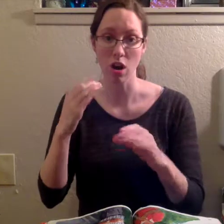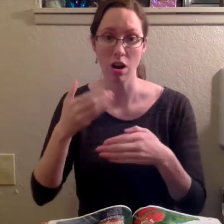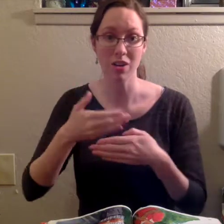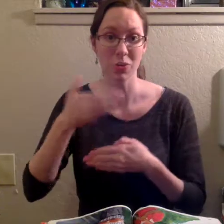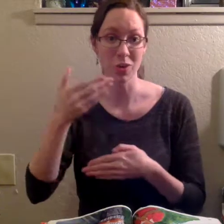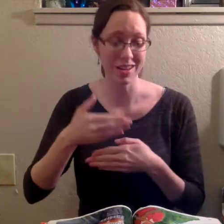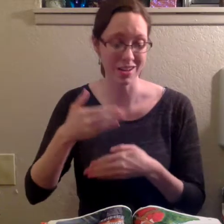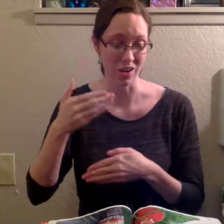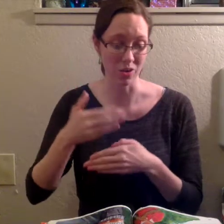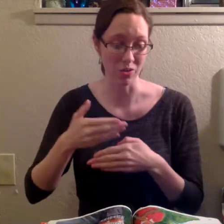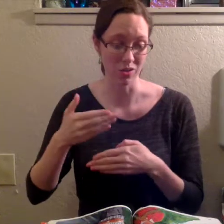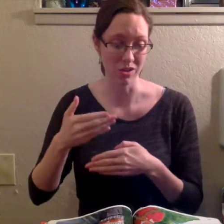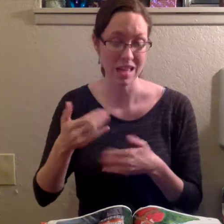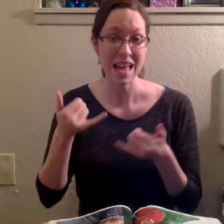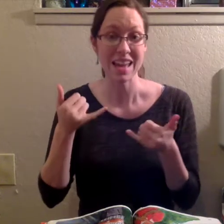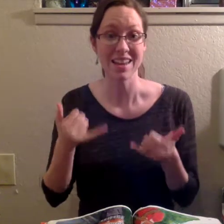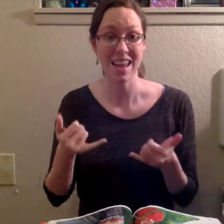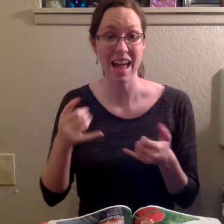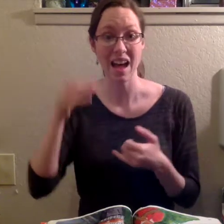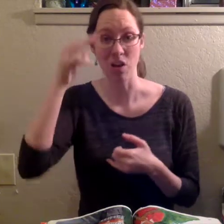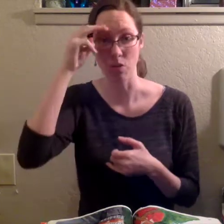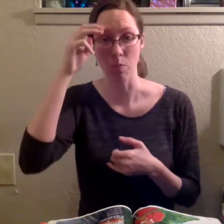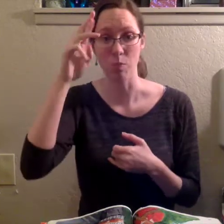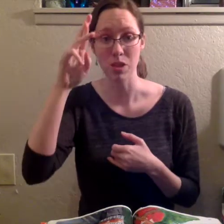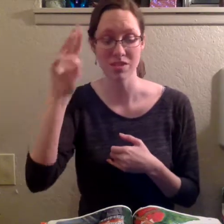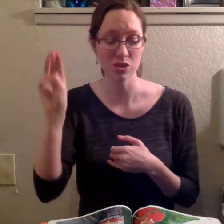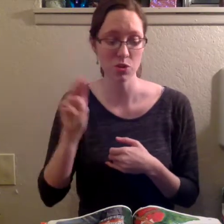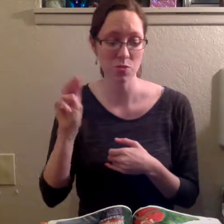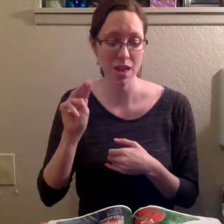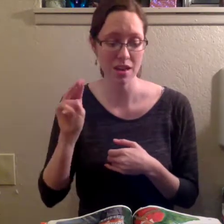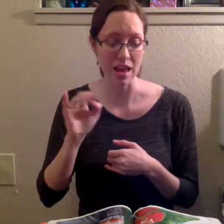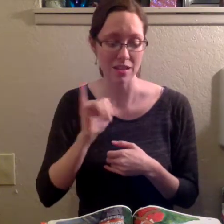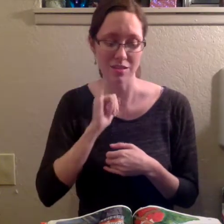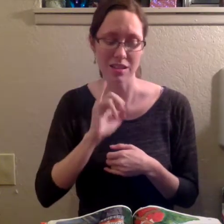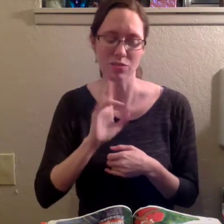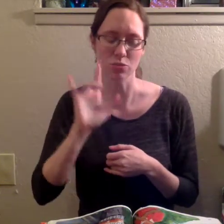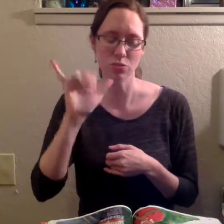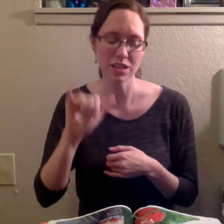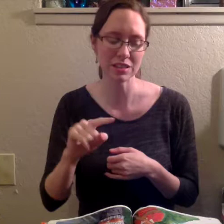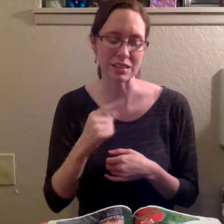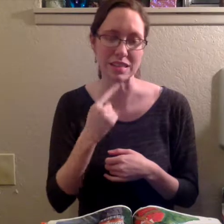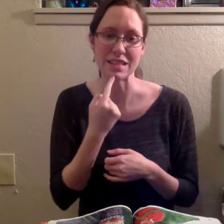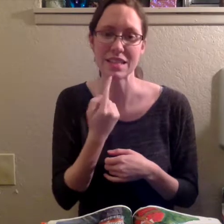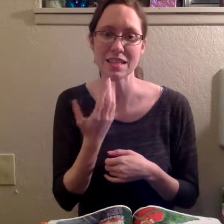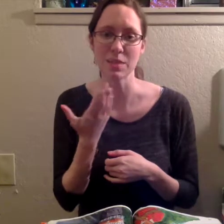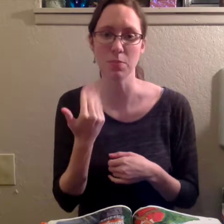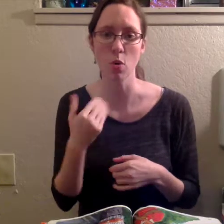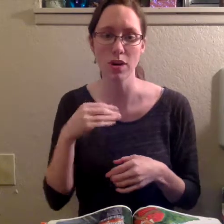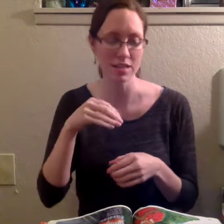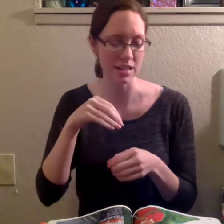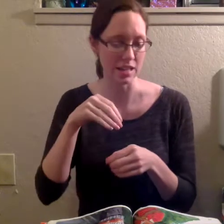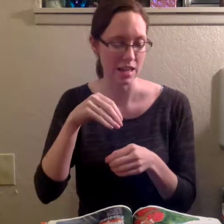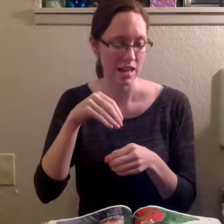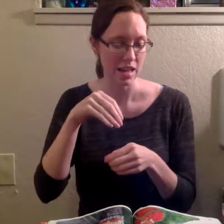car window. Now, Mr. Mendez is really disappointed